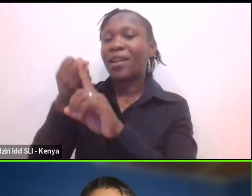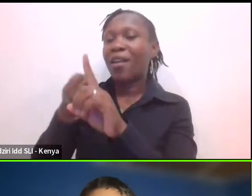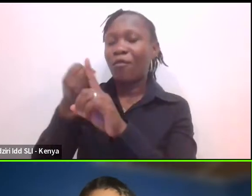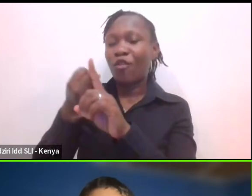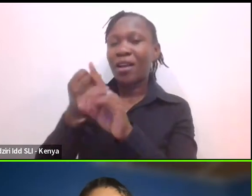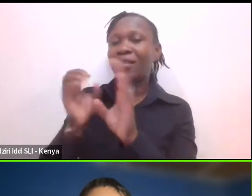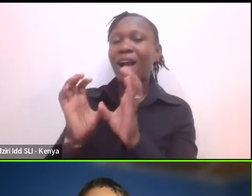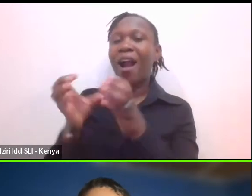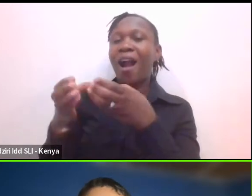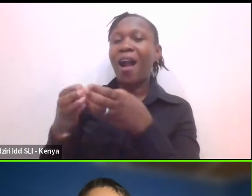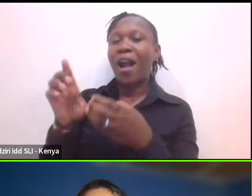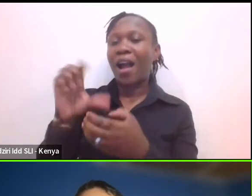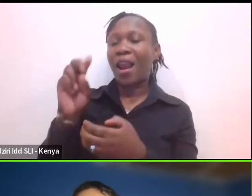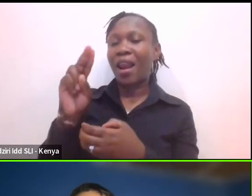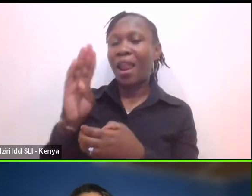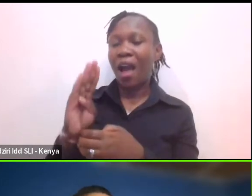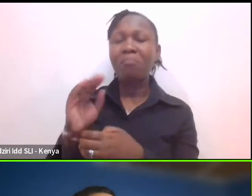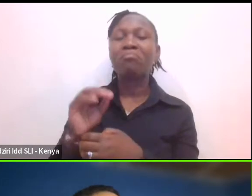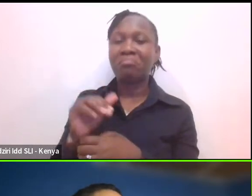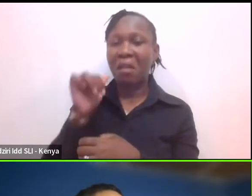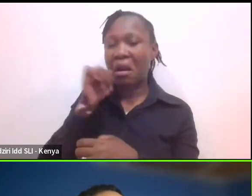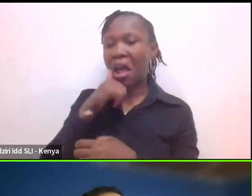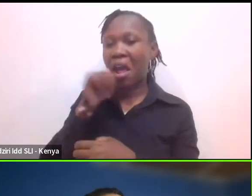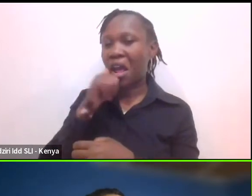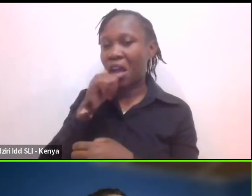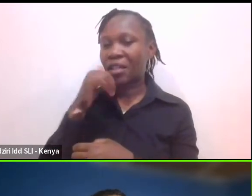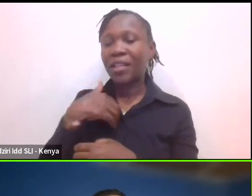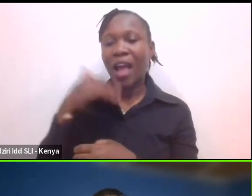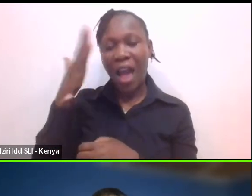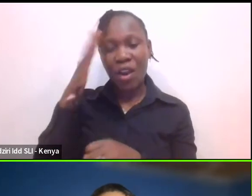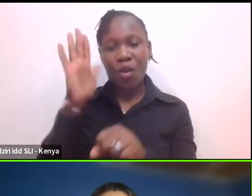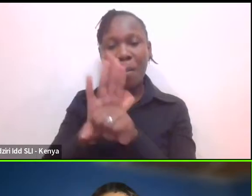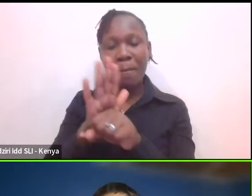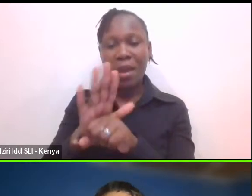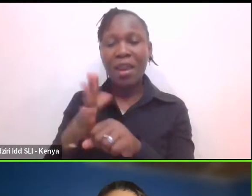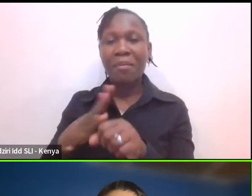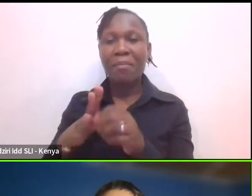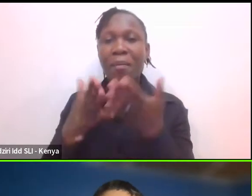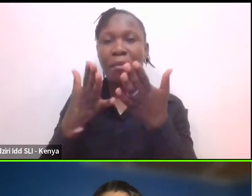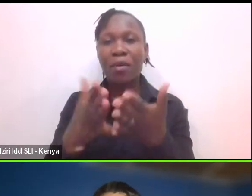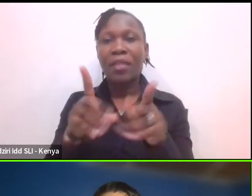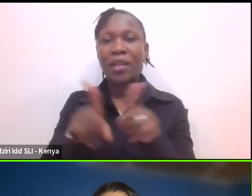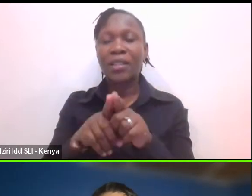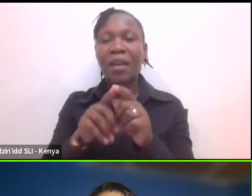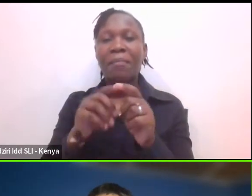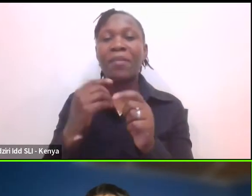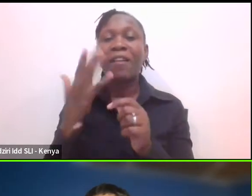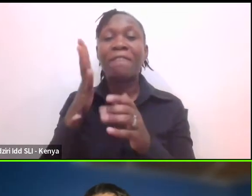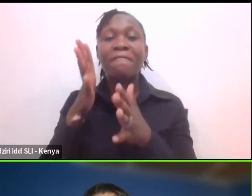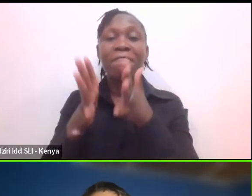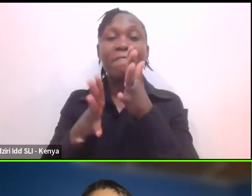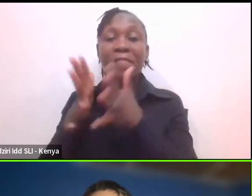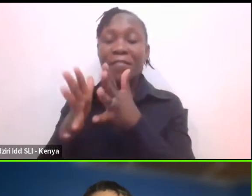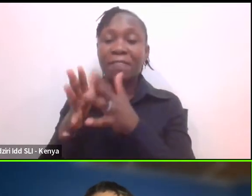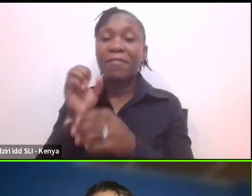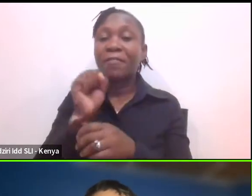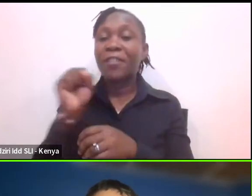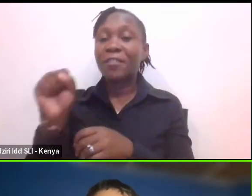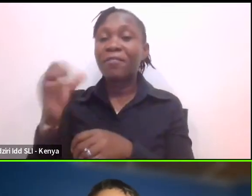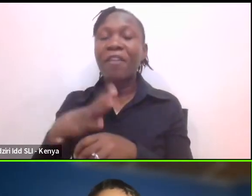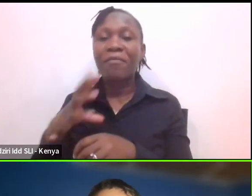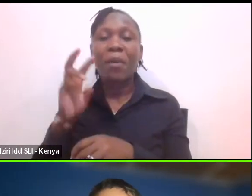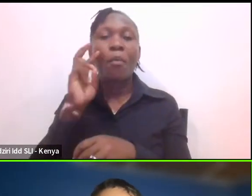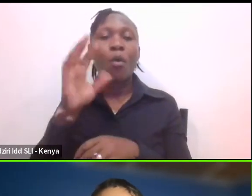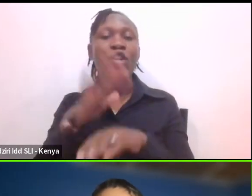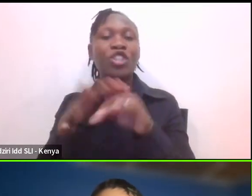things worldwide. I know we have a lot of attendees here. We also have right now 55 people watching on our live streams. And